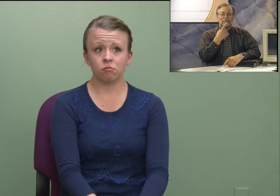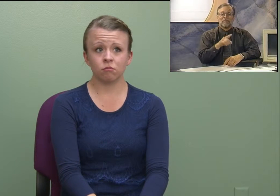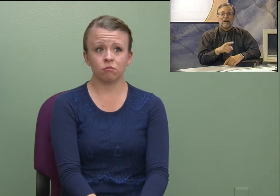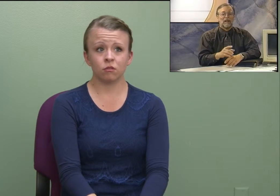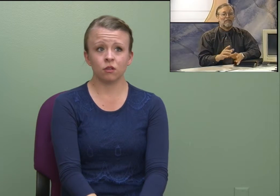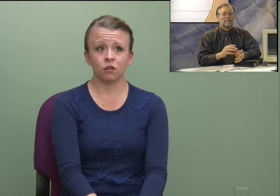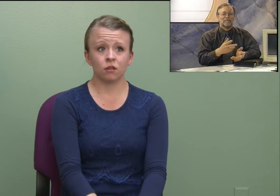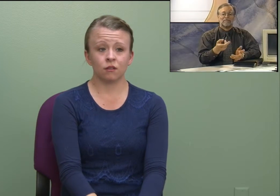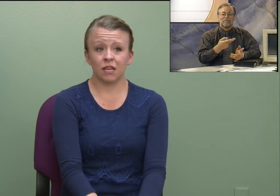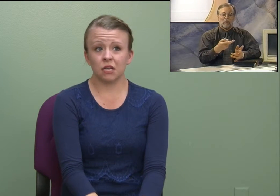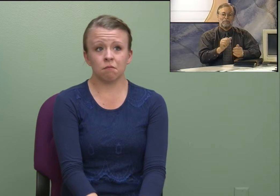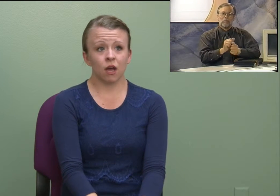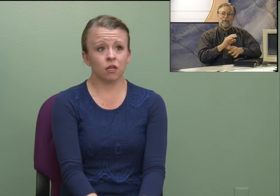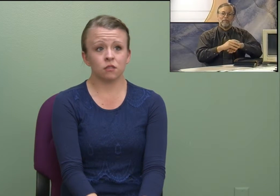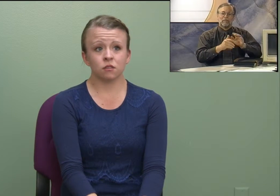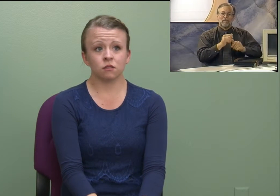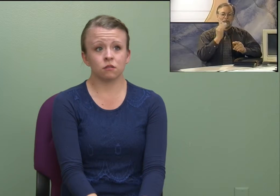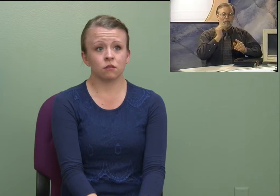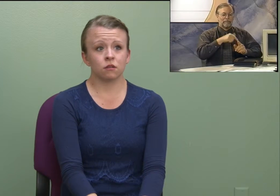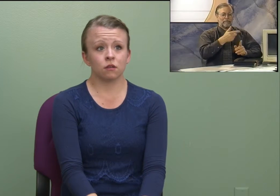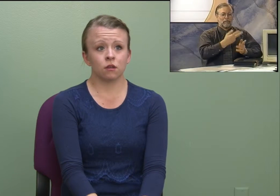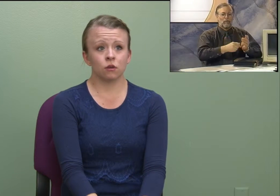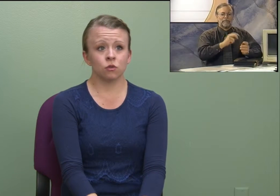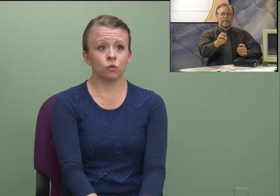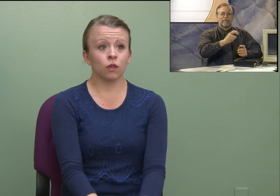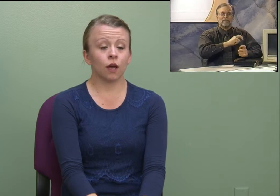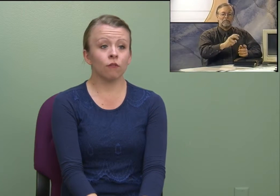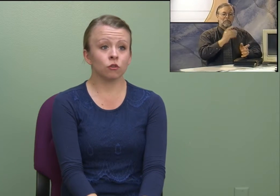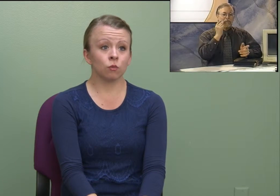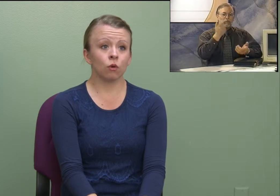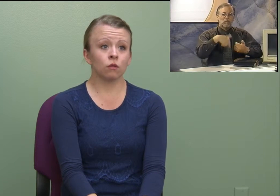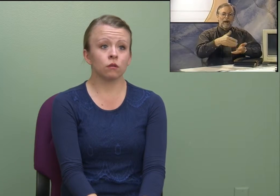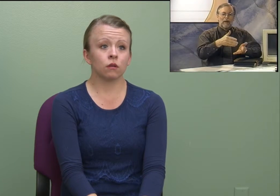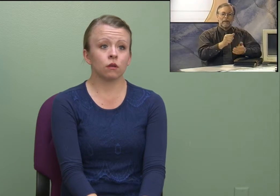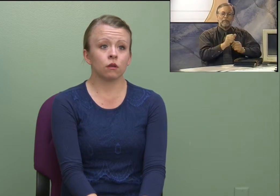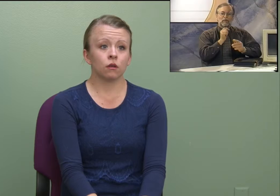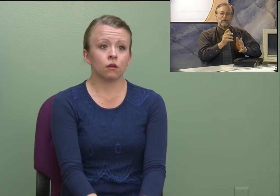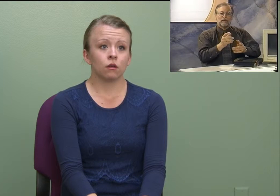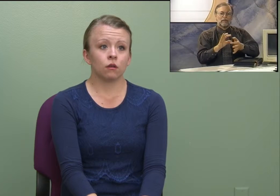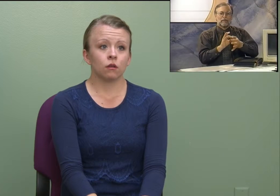No, they didn't mind. It was really comfortable.